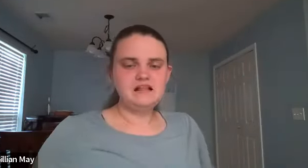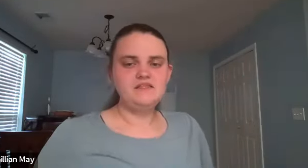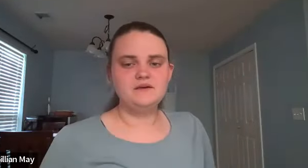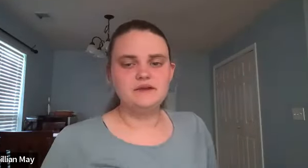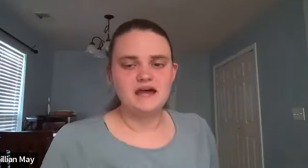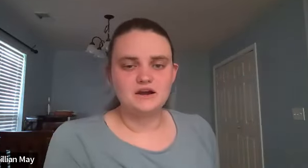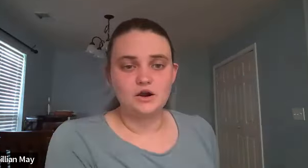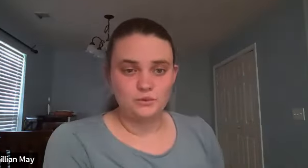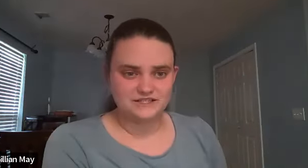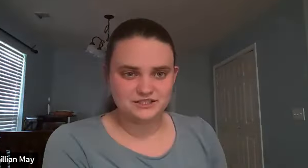And then we had our winter.